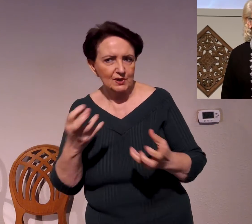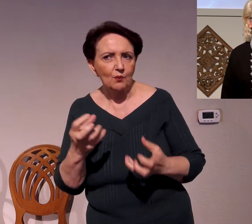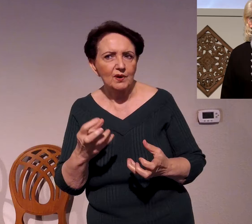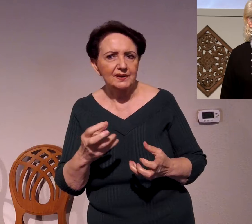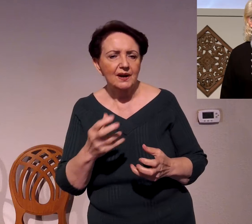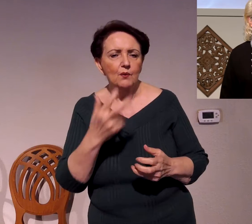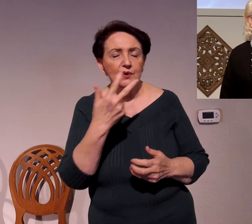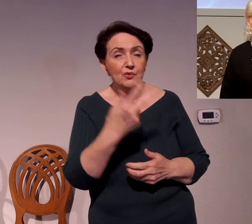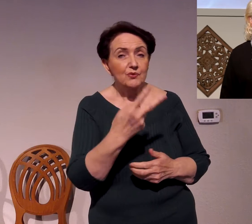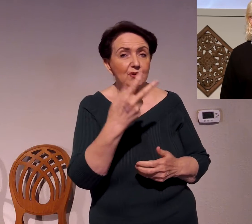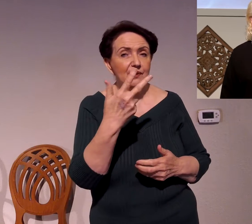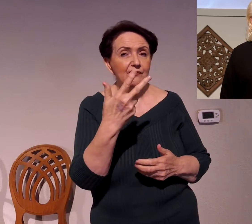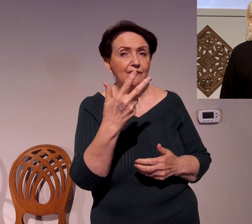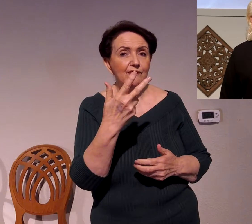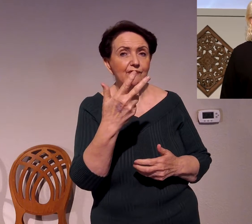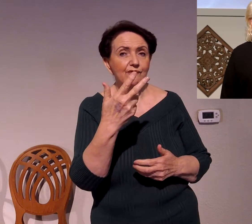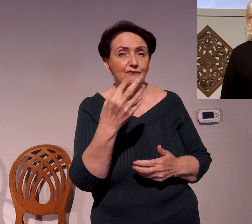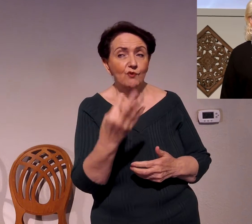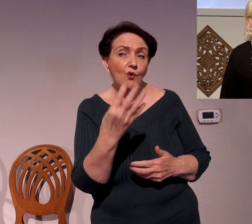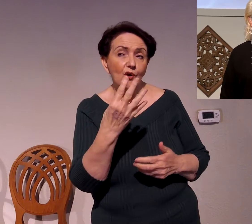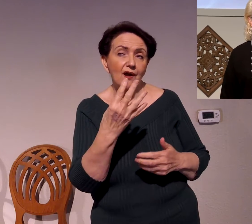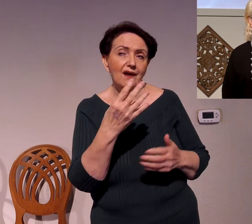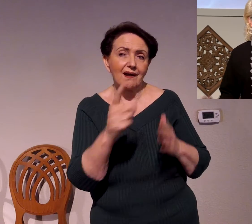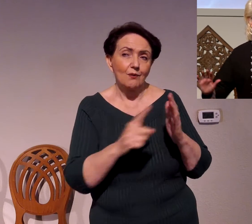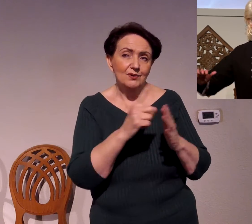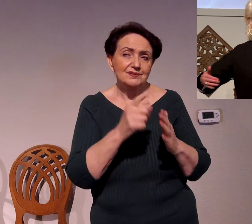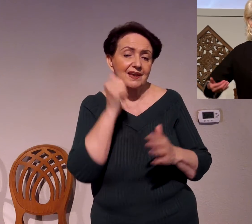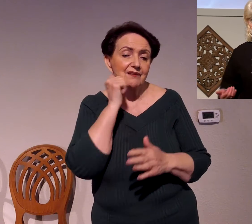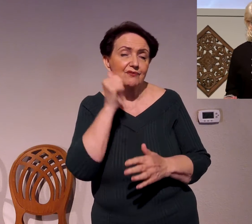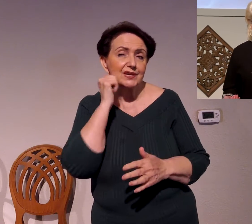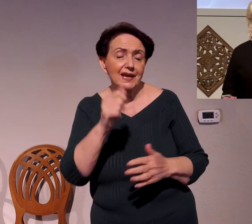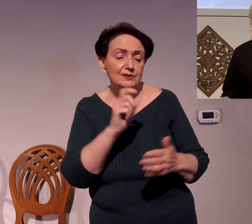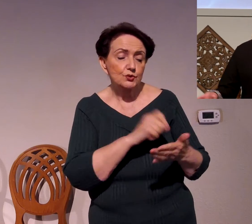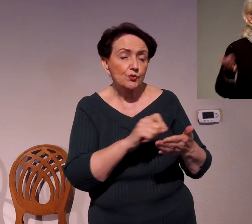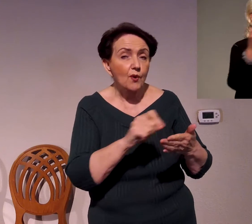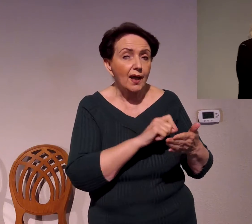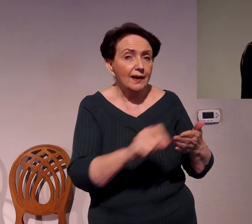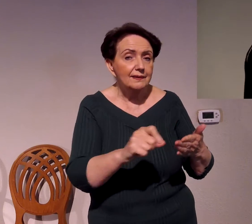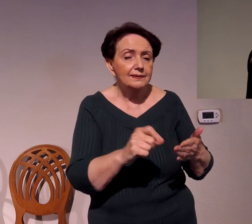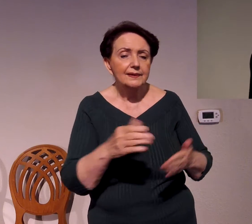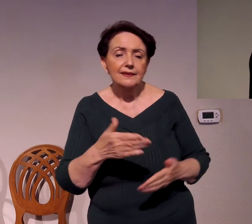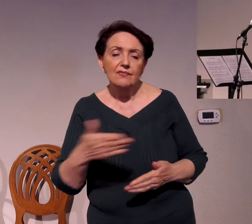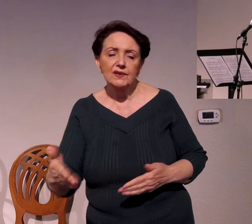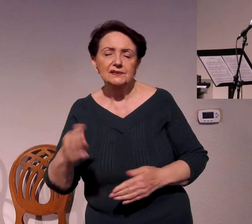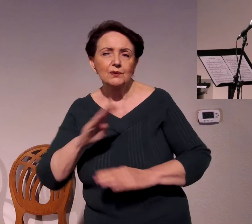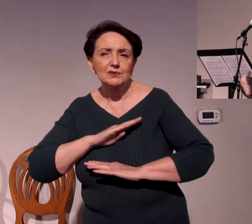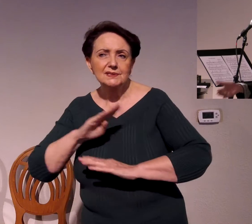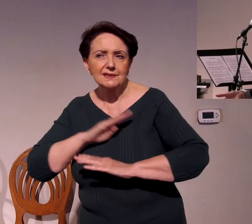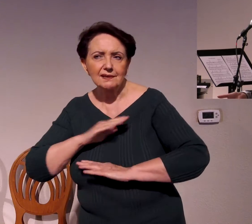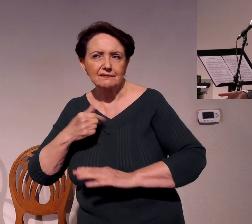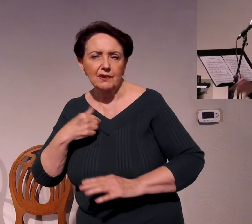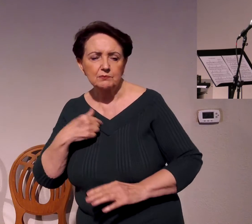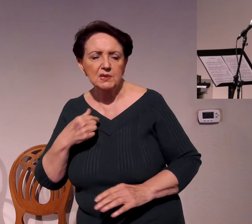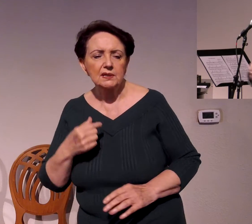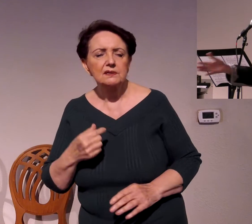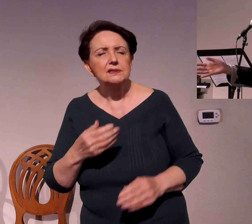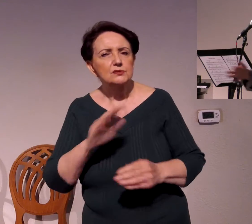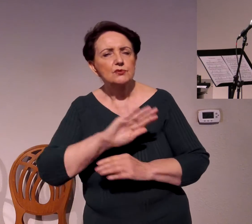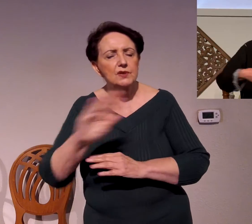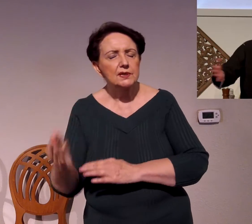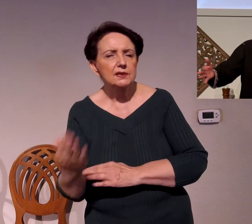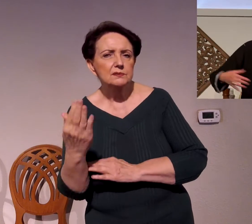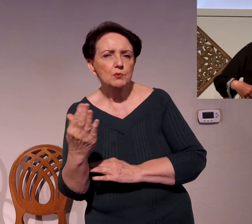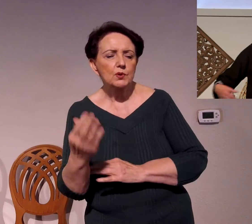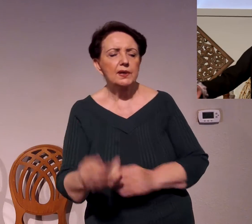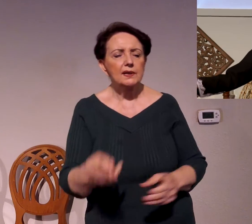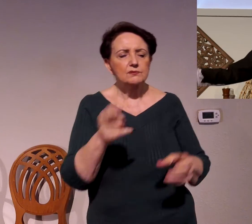hours every day to write, and things to do that would fill me so that the next morning I could sit back down and write again. So I started renting a